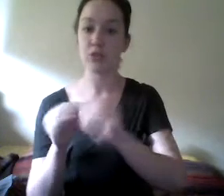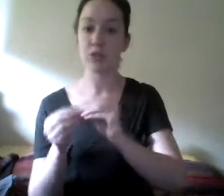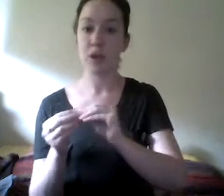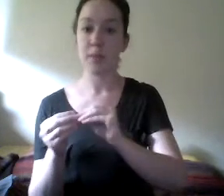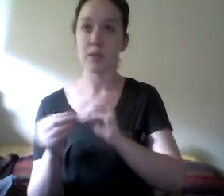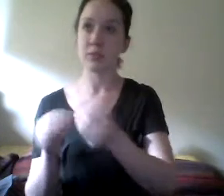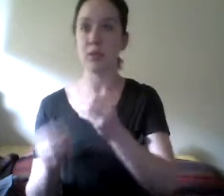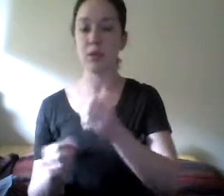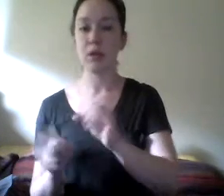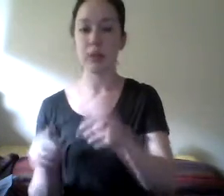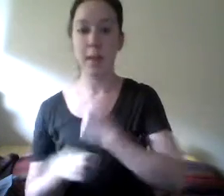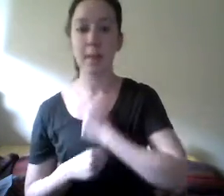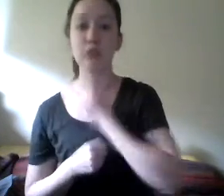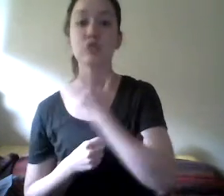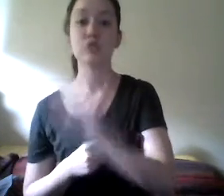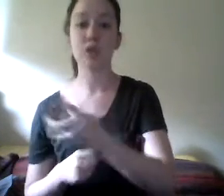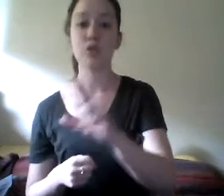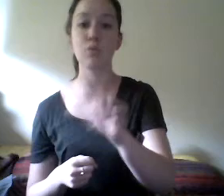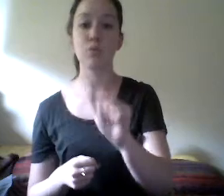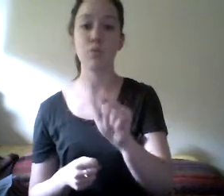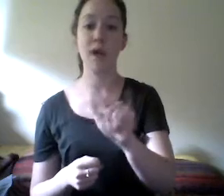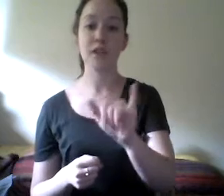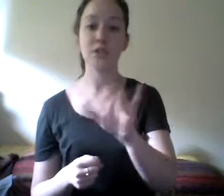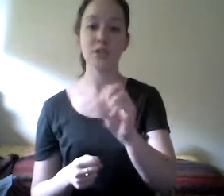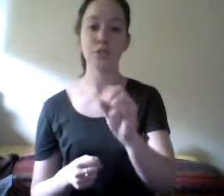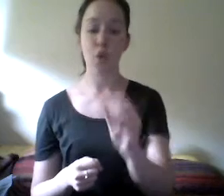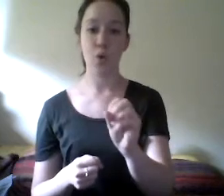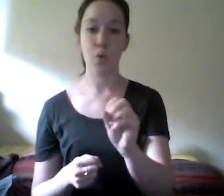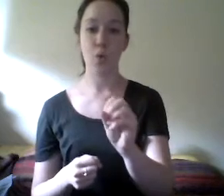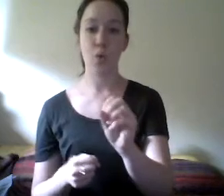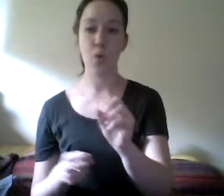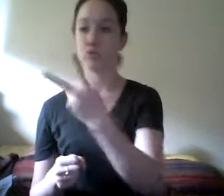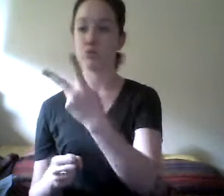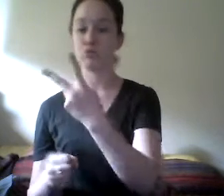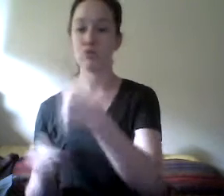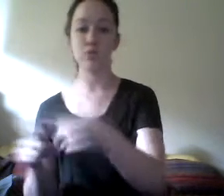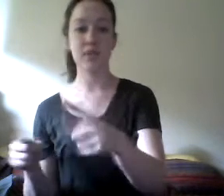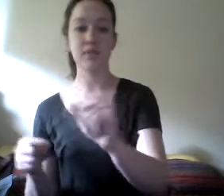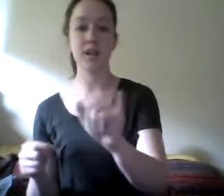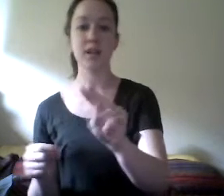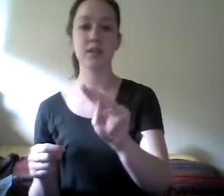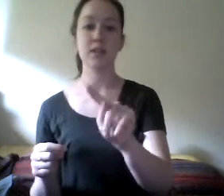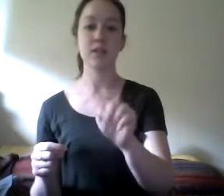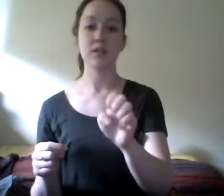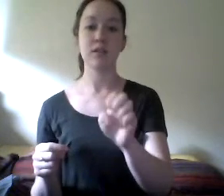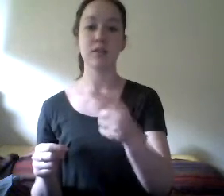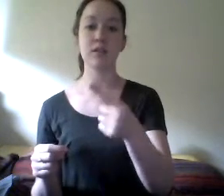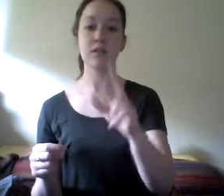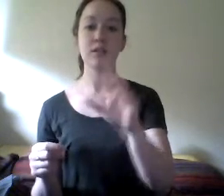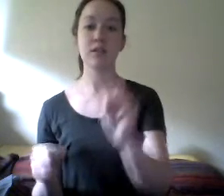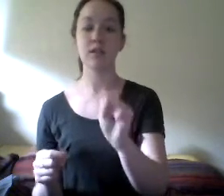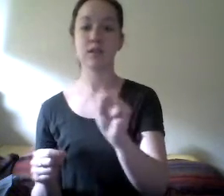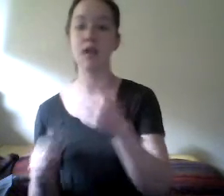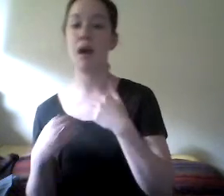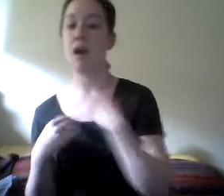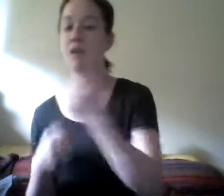as a ratio, of course, or a quotient of two different integers. So let's write two different integers. We have 3 and we